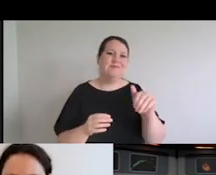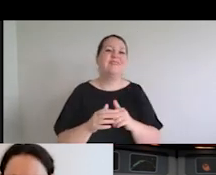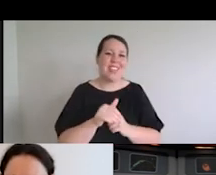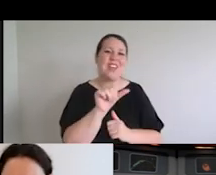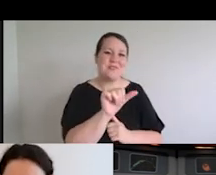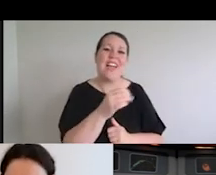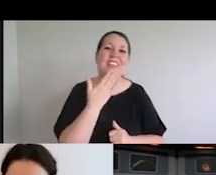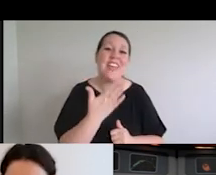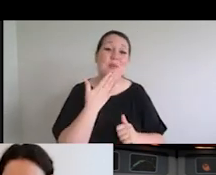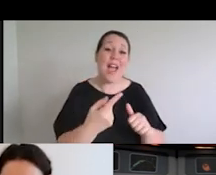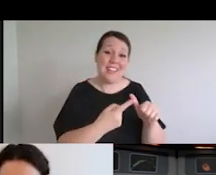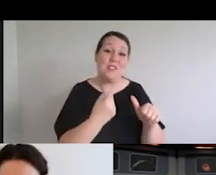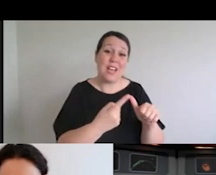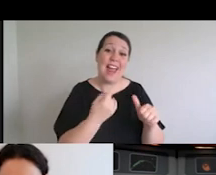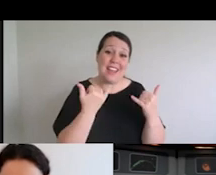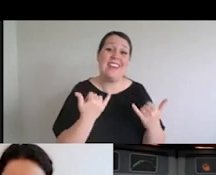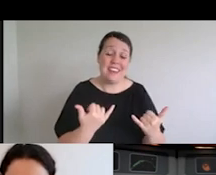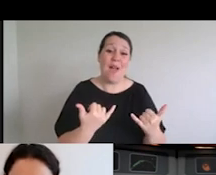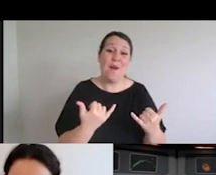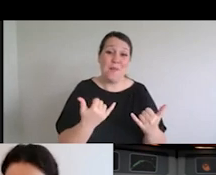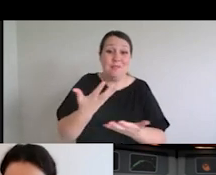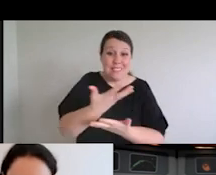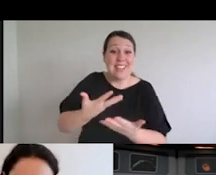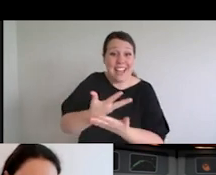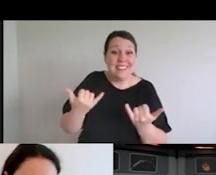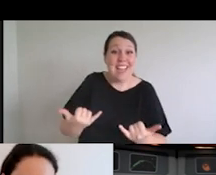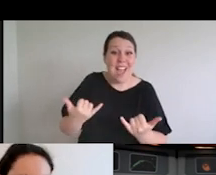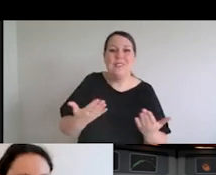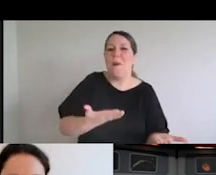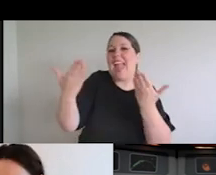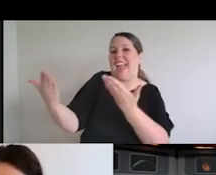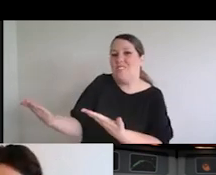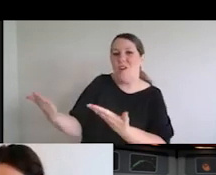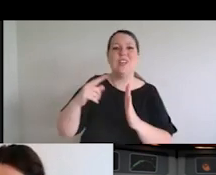hand over to our to Juliana and David,